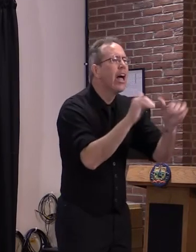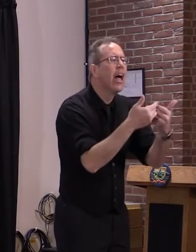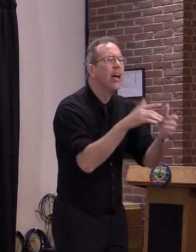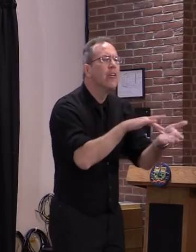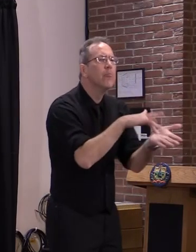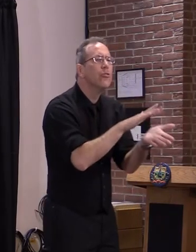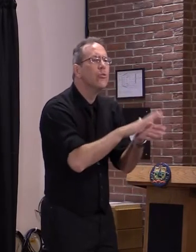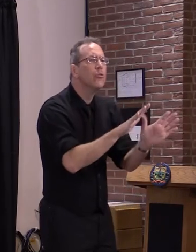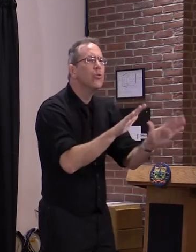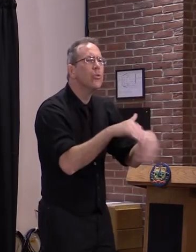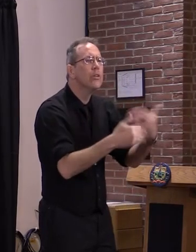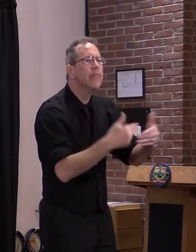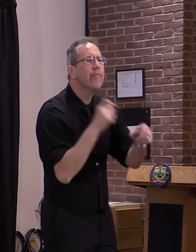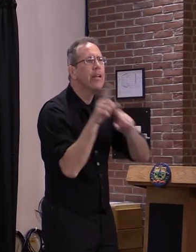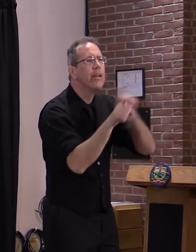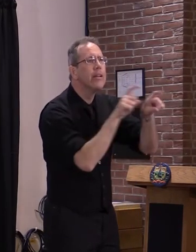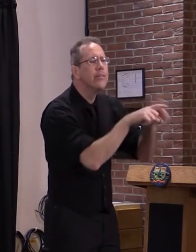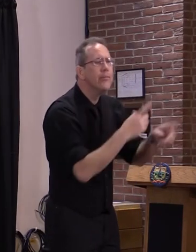Is it your